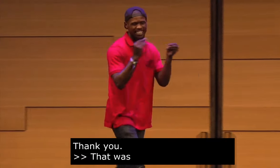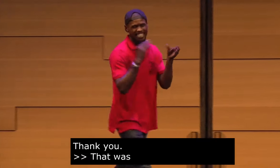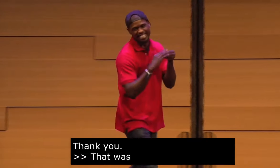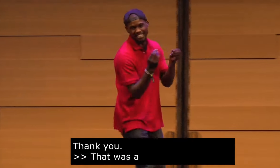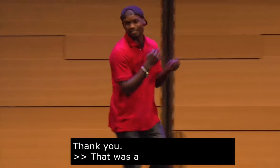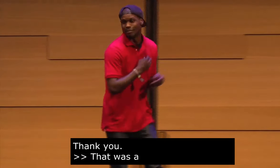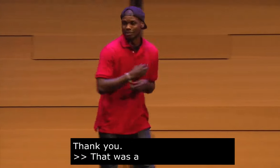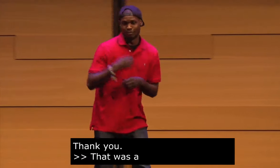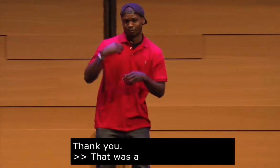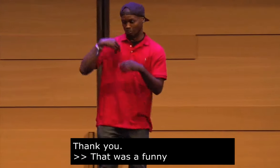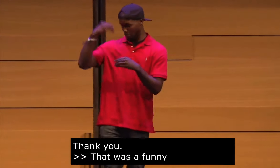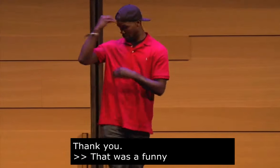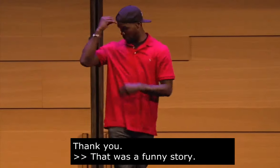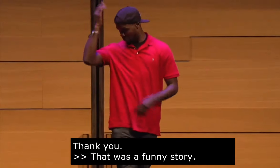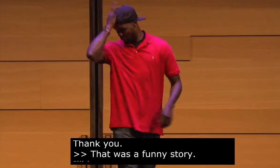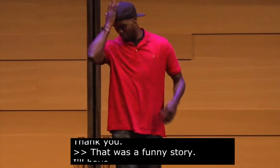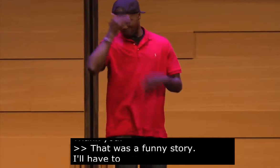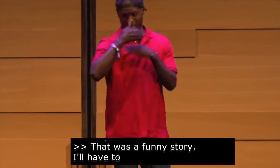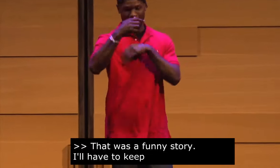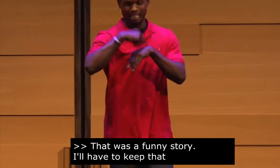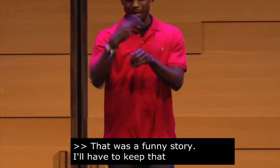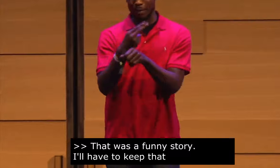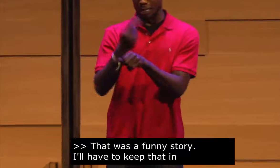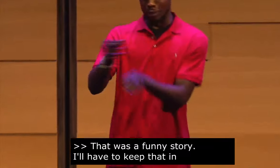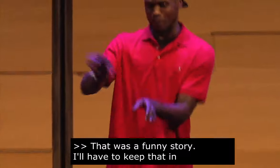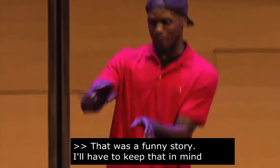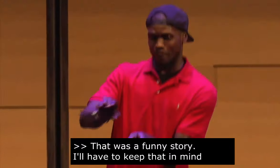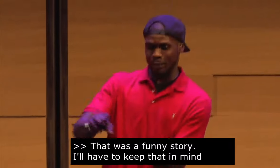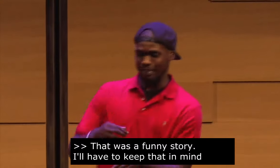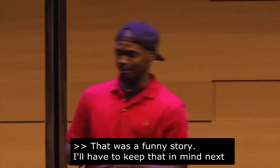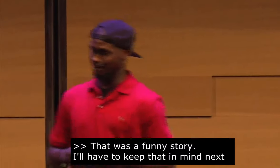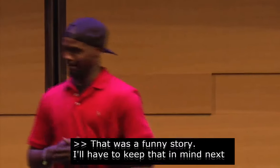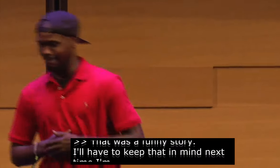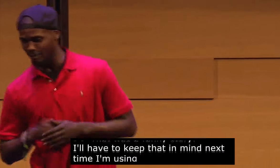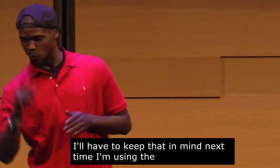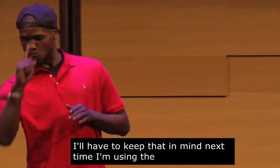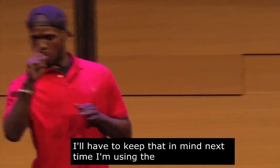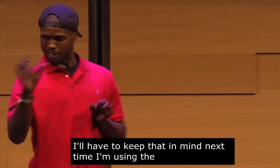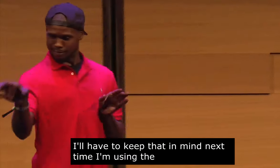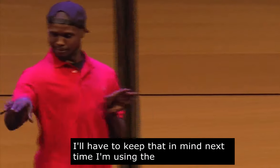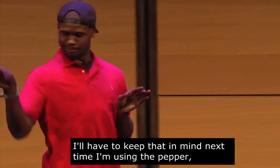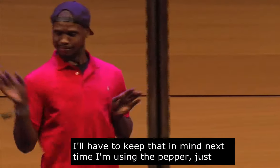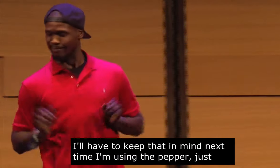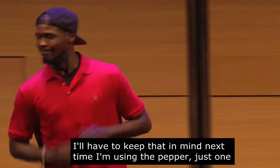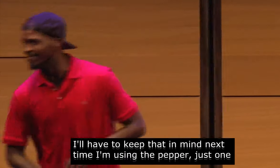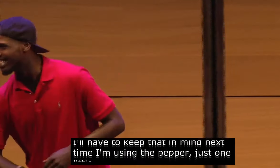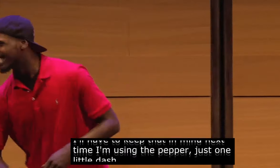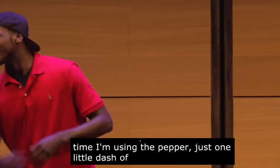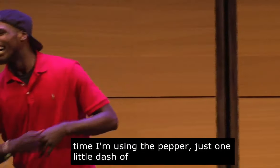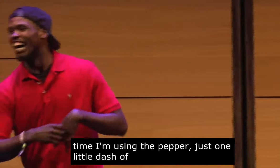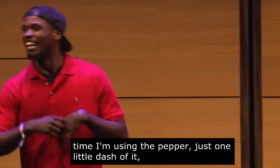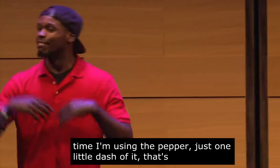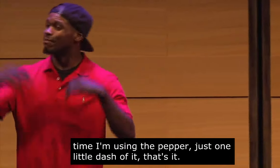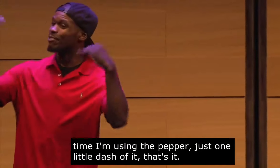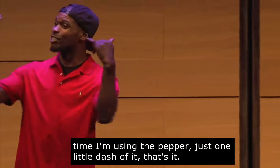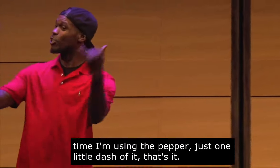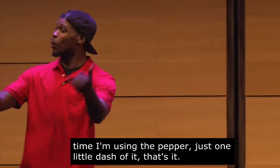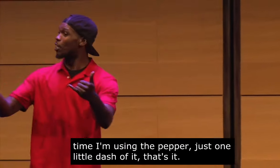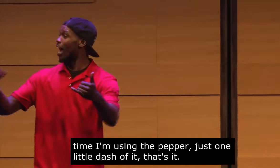That was a funny story. I'll have to keep that in mind next time I'm using the pepper. Just one little dash of it, that's